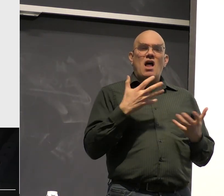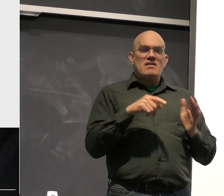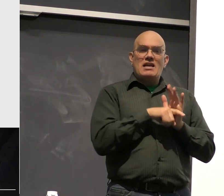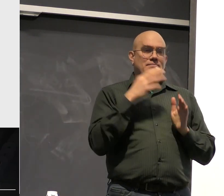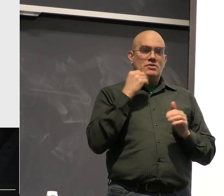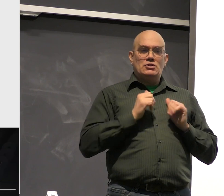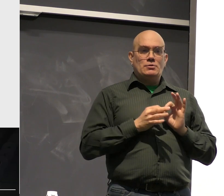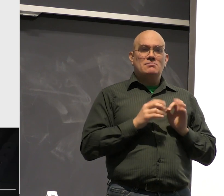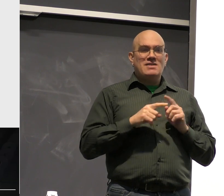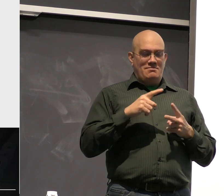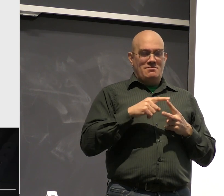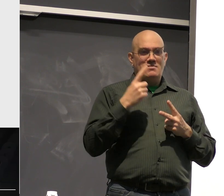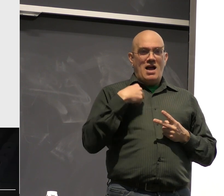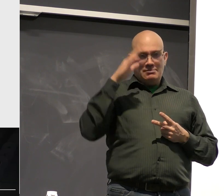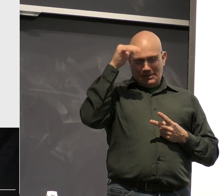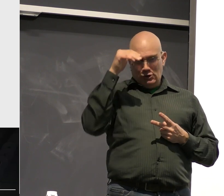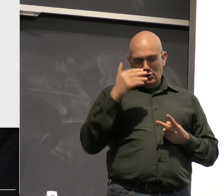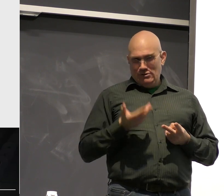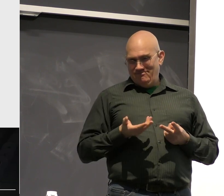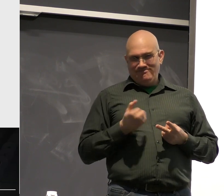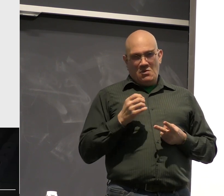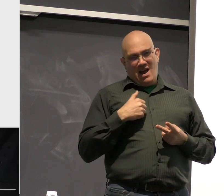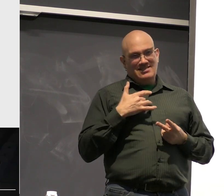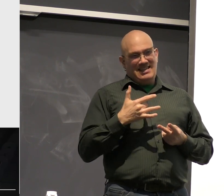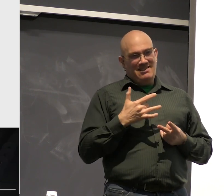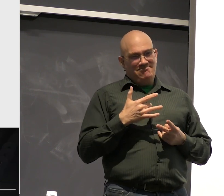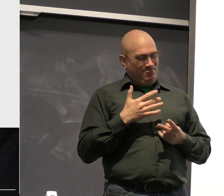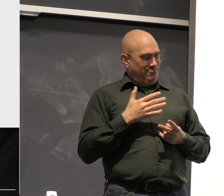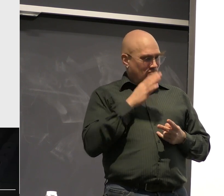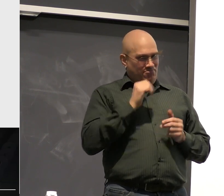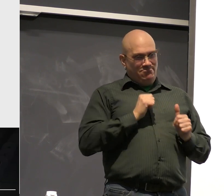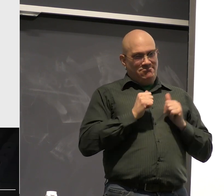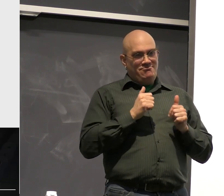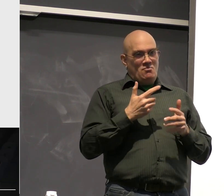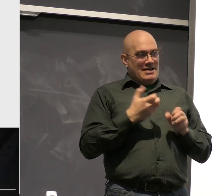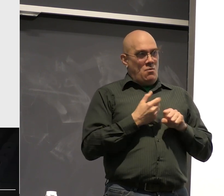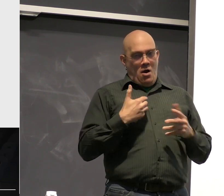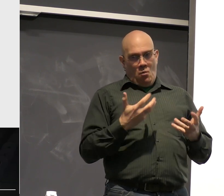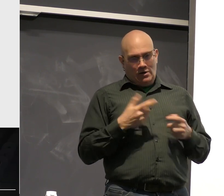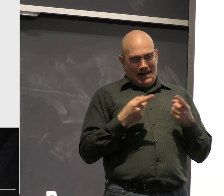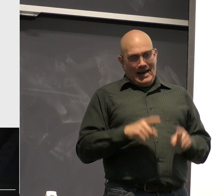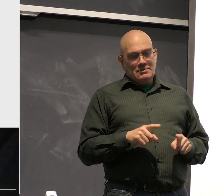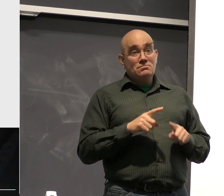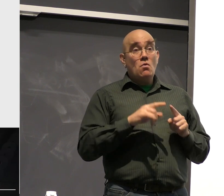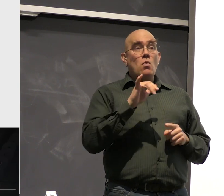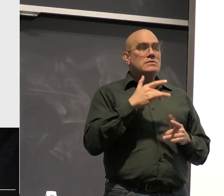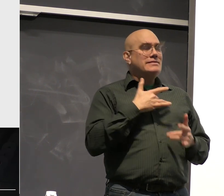team. I don't really have a lot of negative experiences in that area, but I'm a stubborn person. So I'm very assertive, and I do get what I want. What I